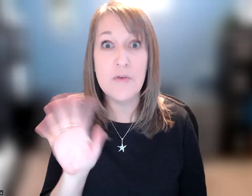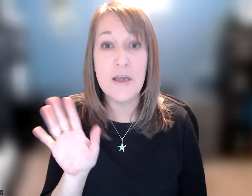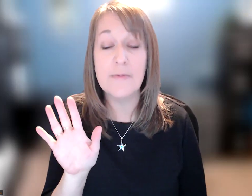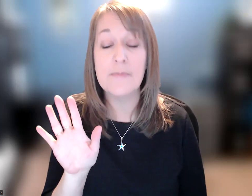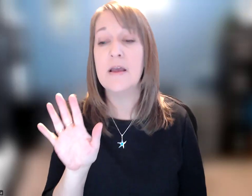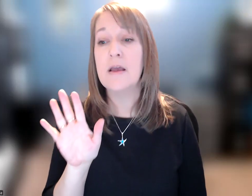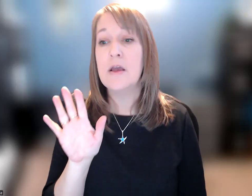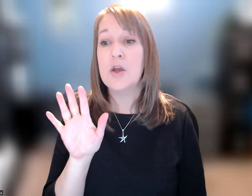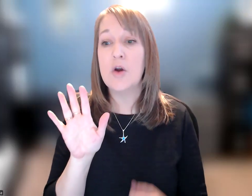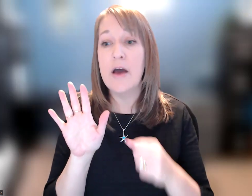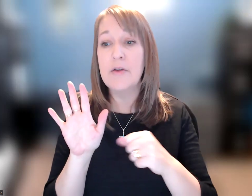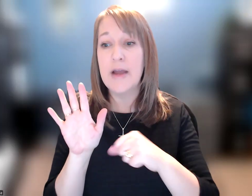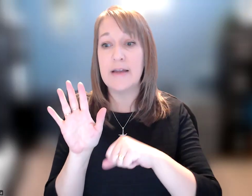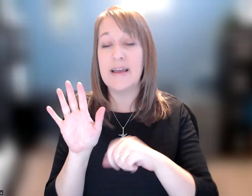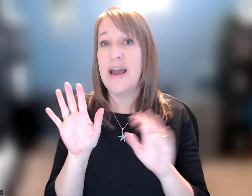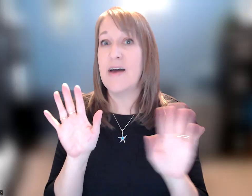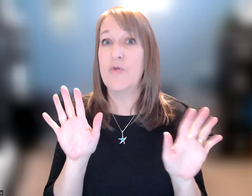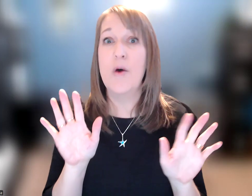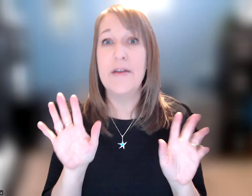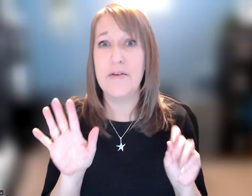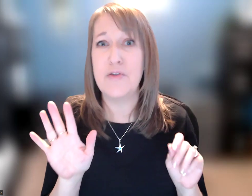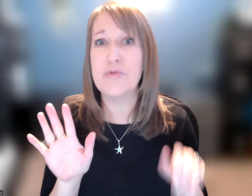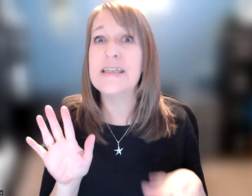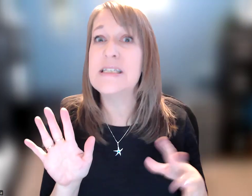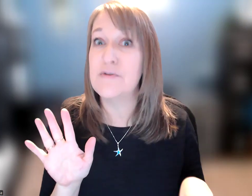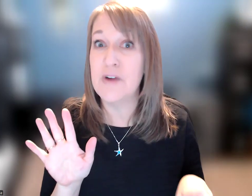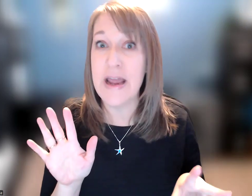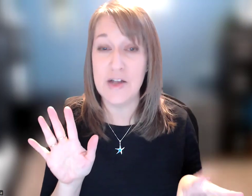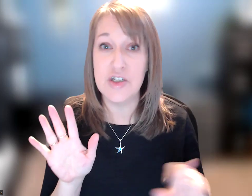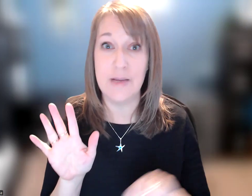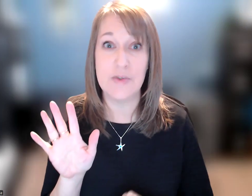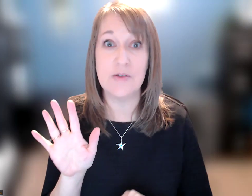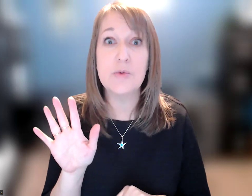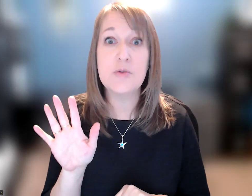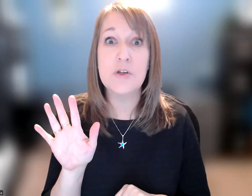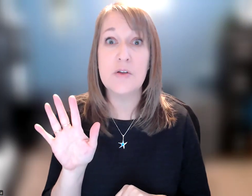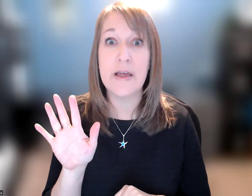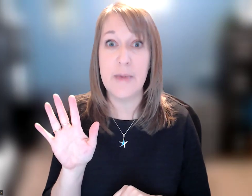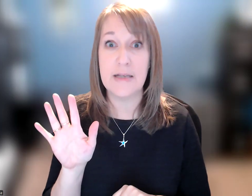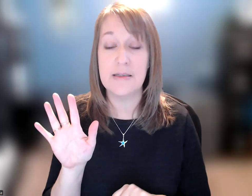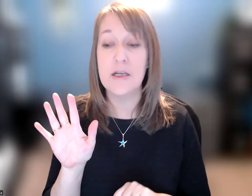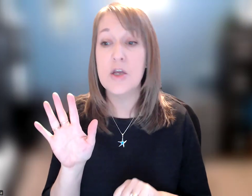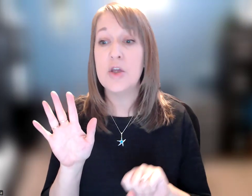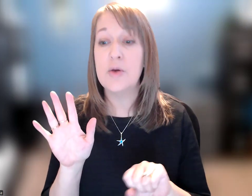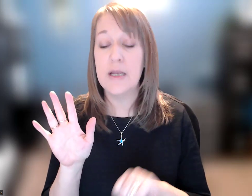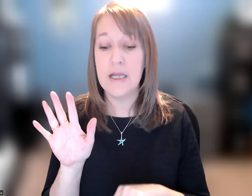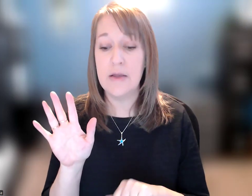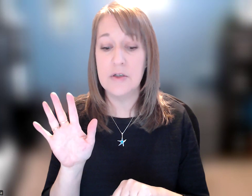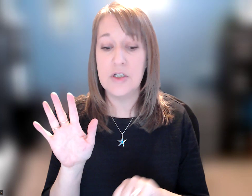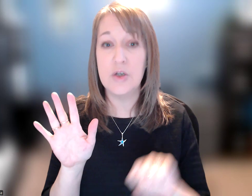movie. Your other hand can have one of 3 different hand shapes, so see which one you like the best. You can either do